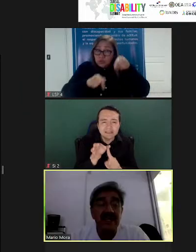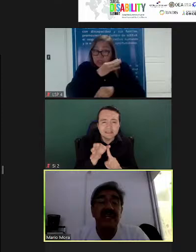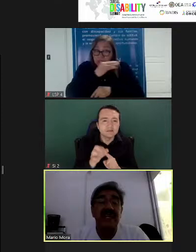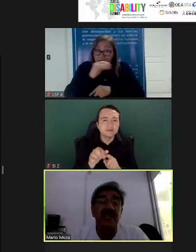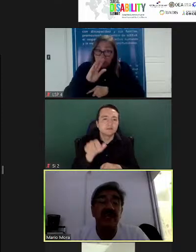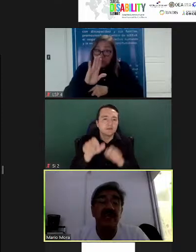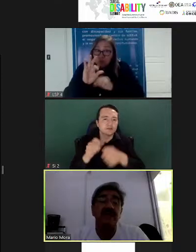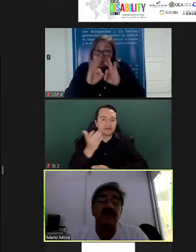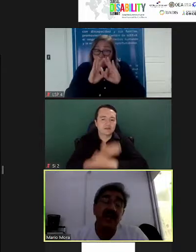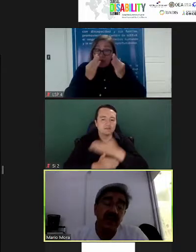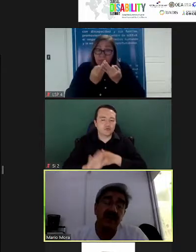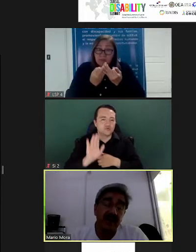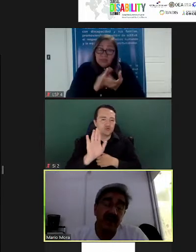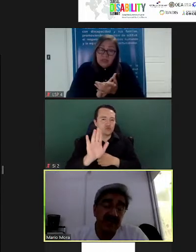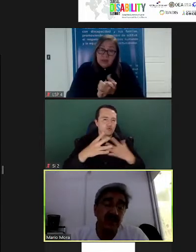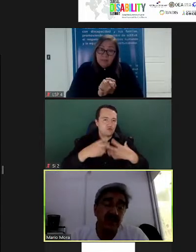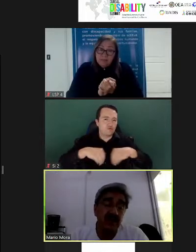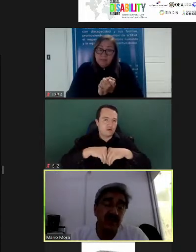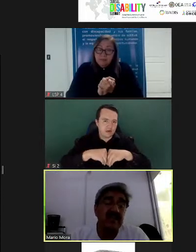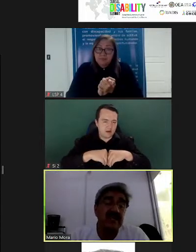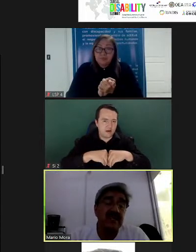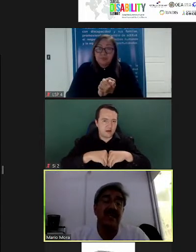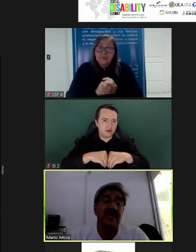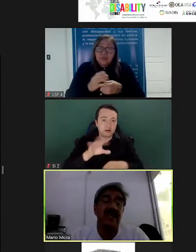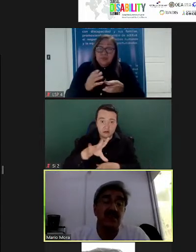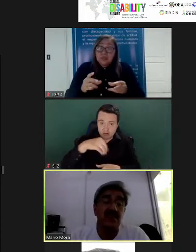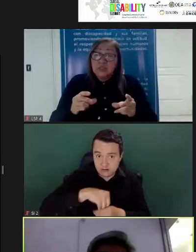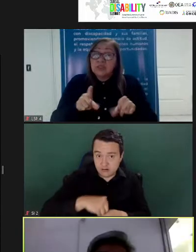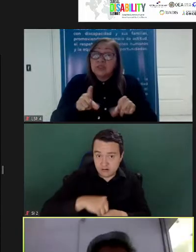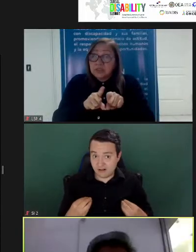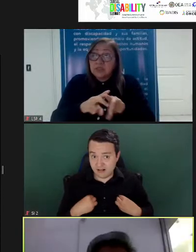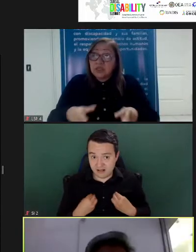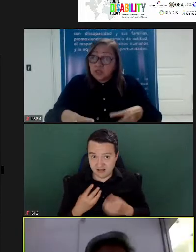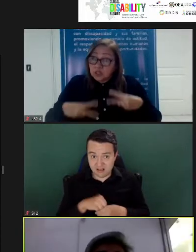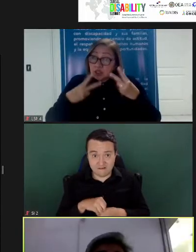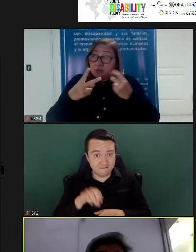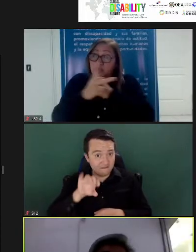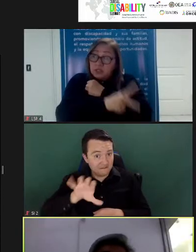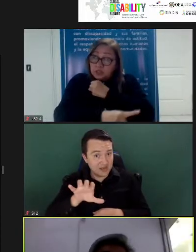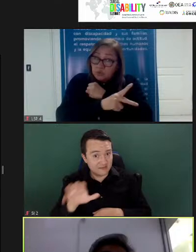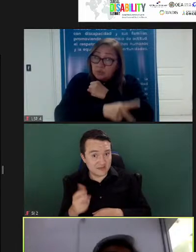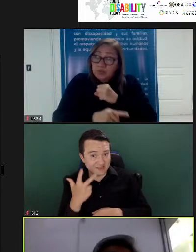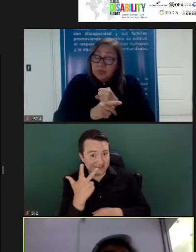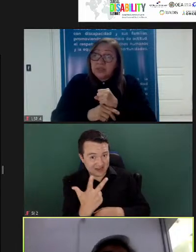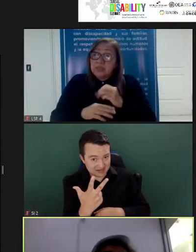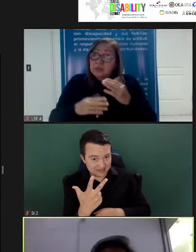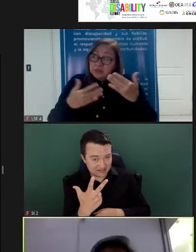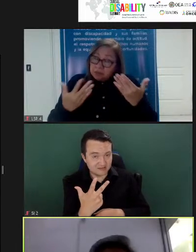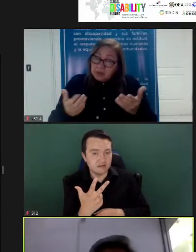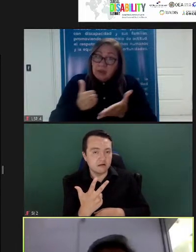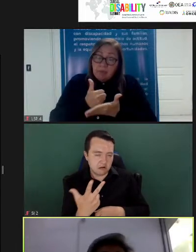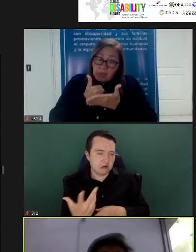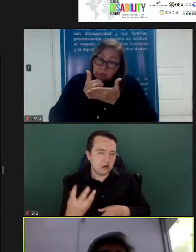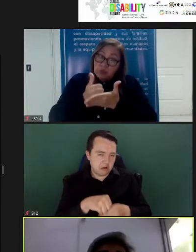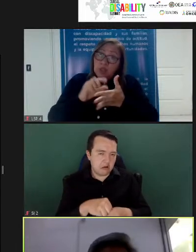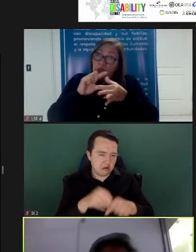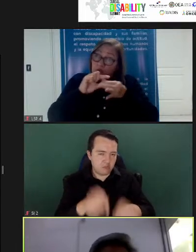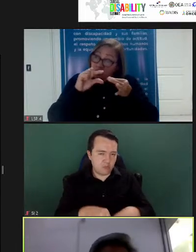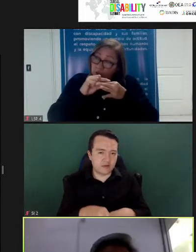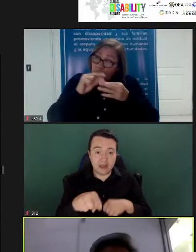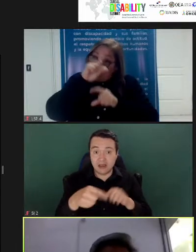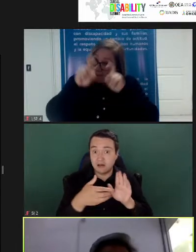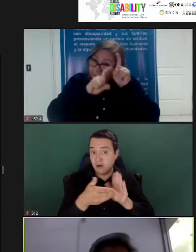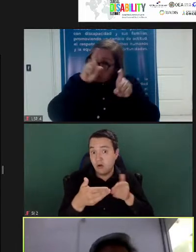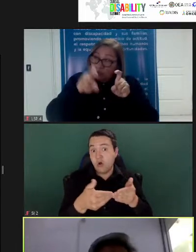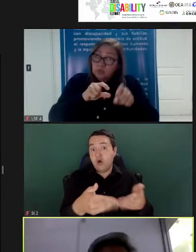the persons with disabilities and their families that live or reside in these three countries obviously the